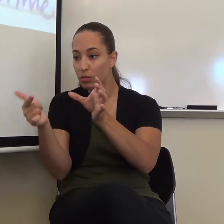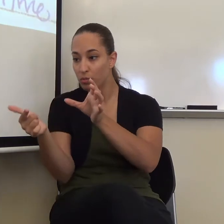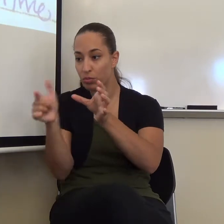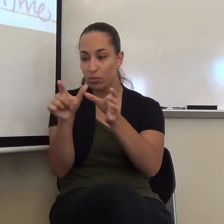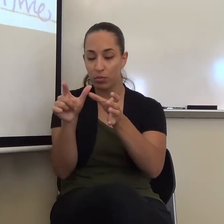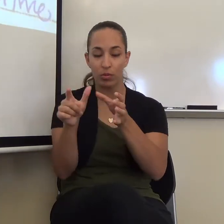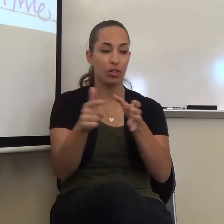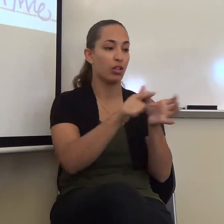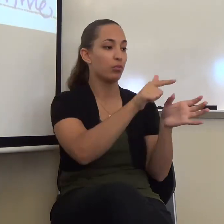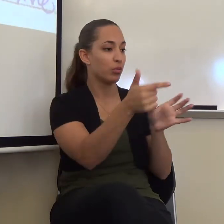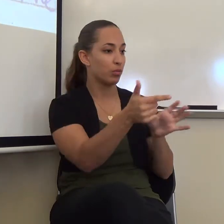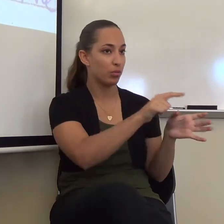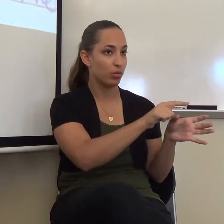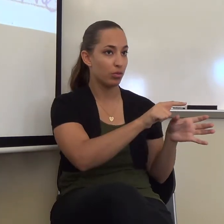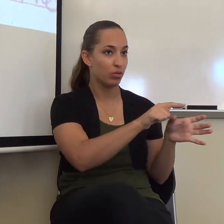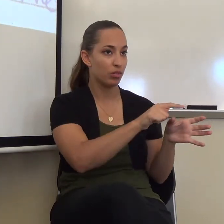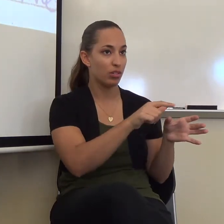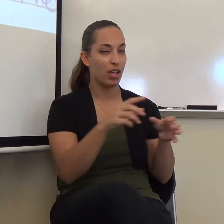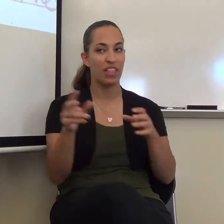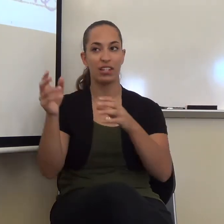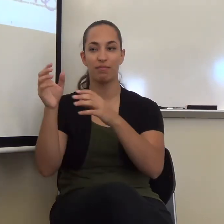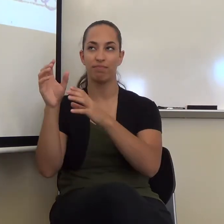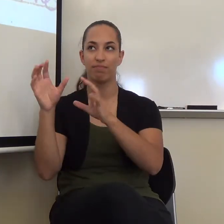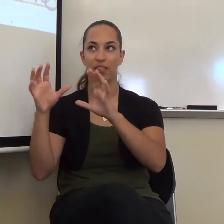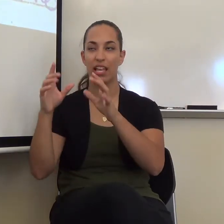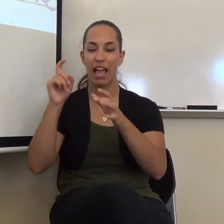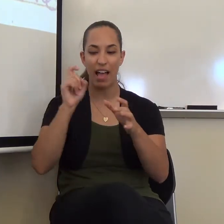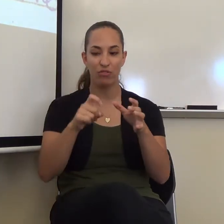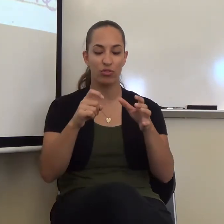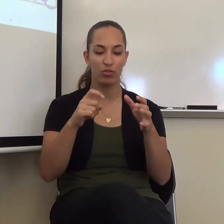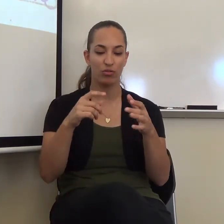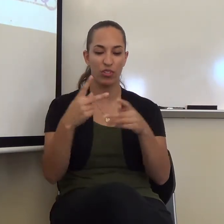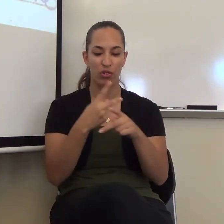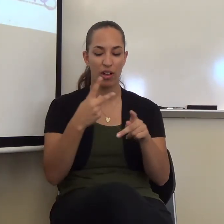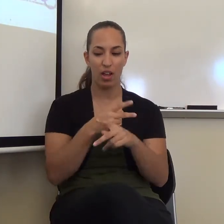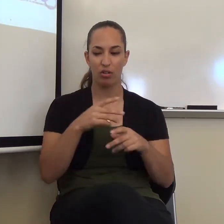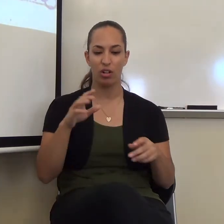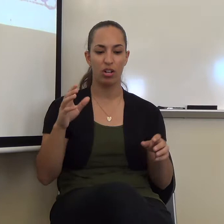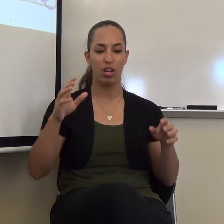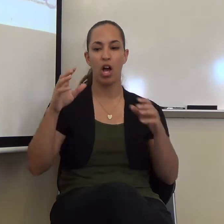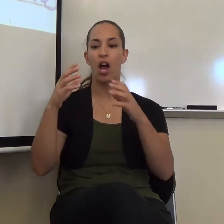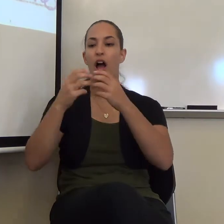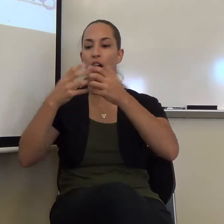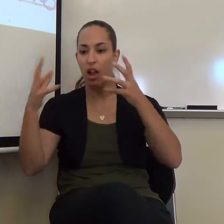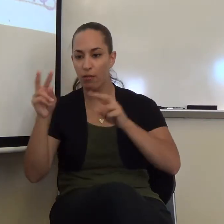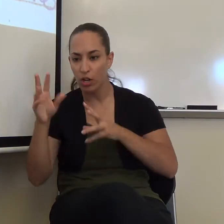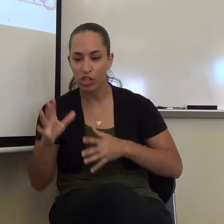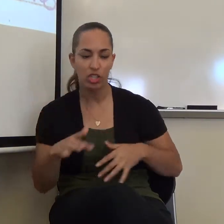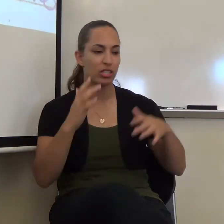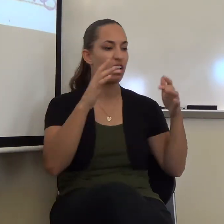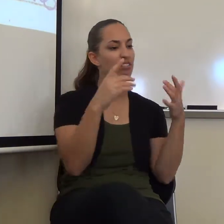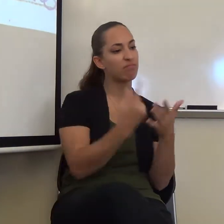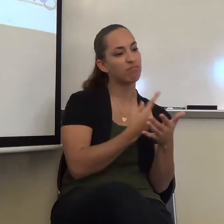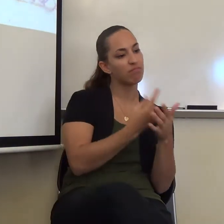two things we're talking about, and you have to figure out what the sections are. It's not quite so